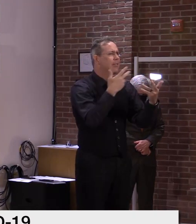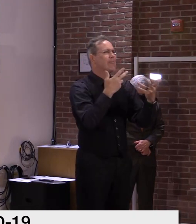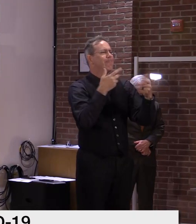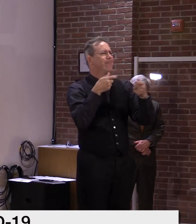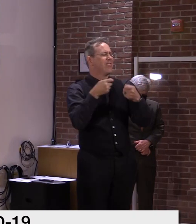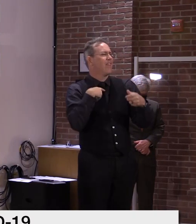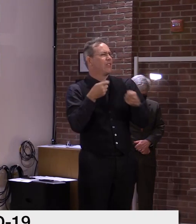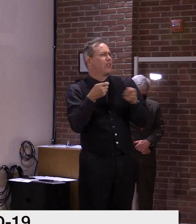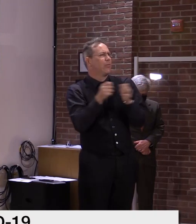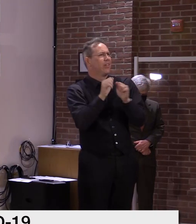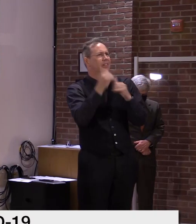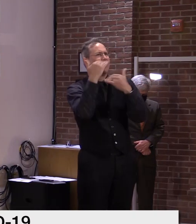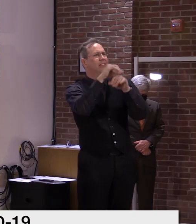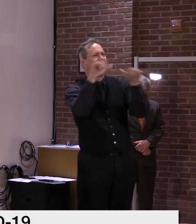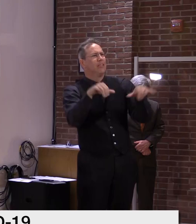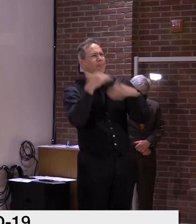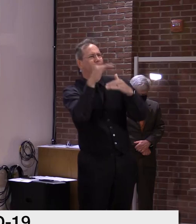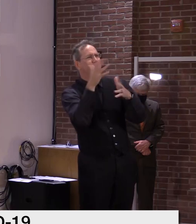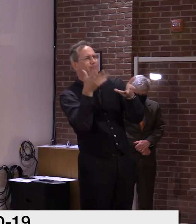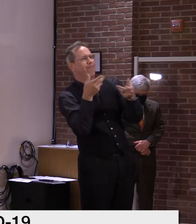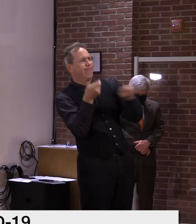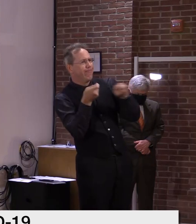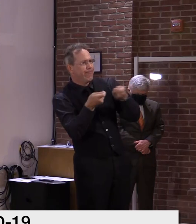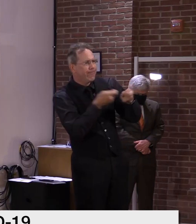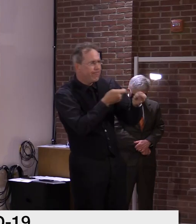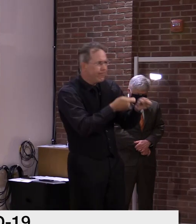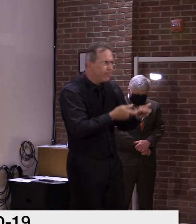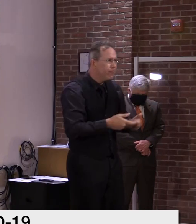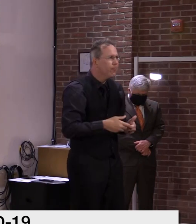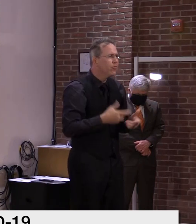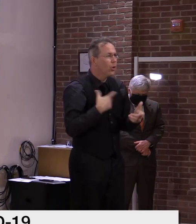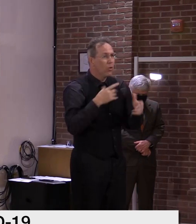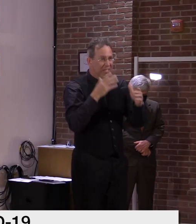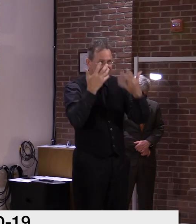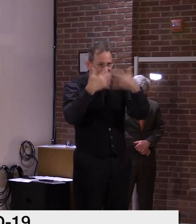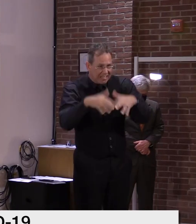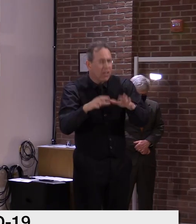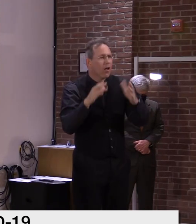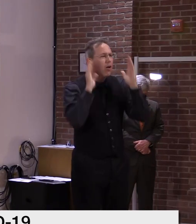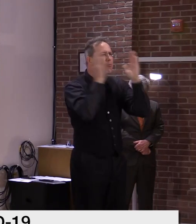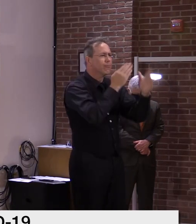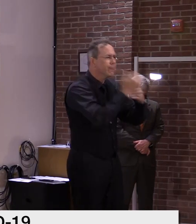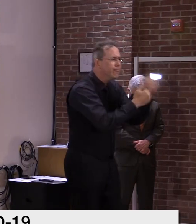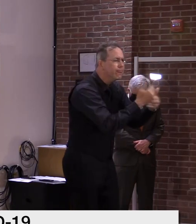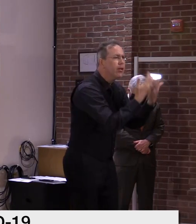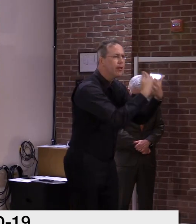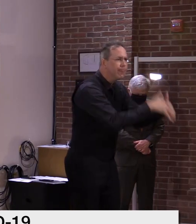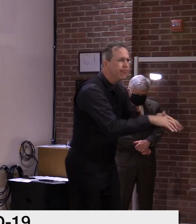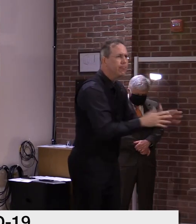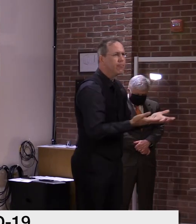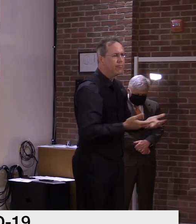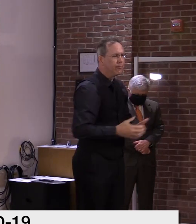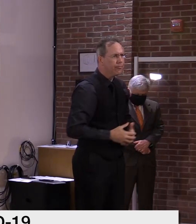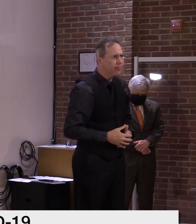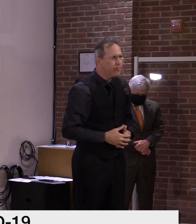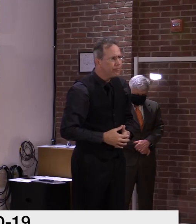it takes a little bit of time to get to certain calls. That said, in my experience, it